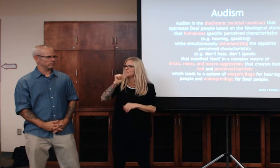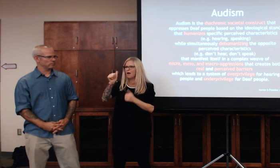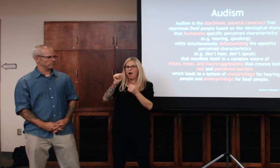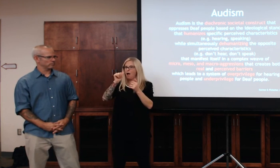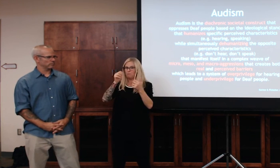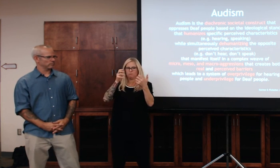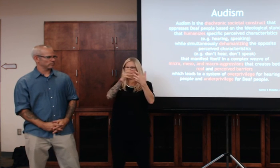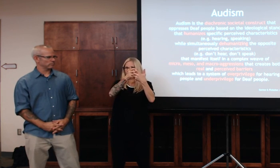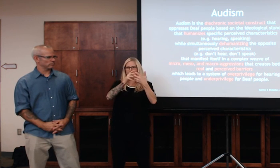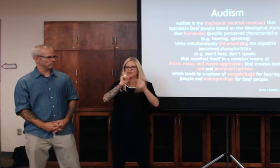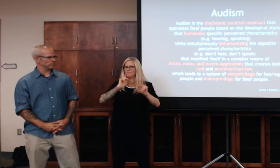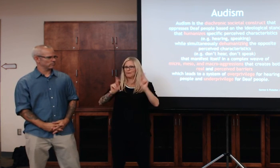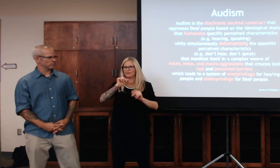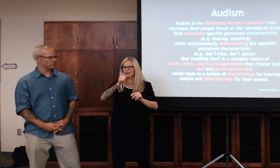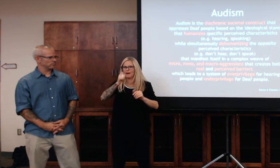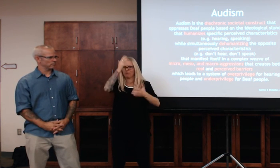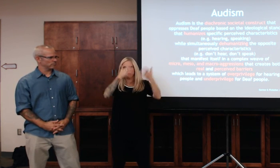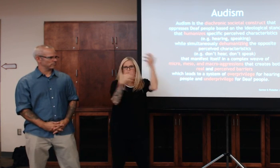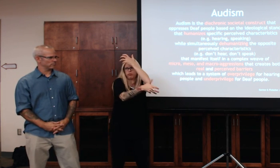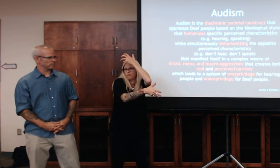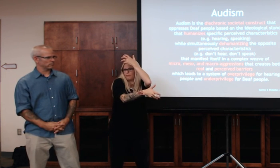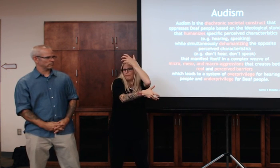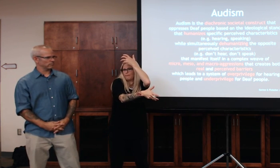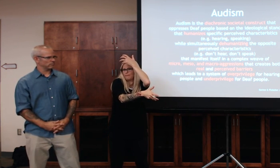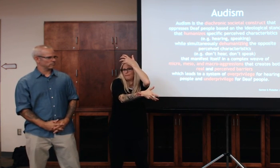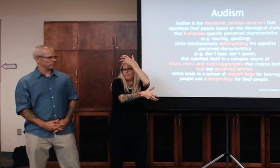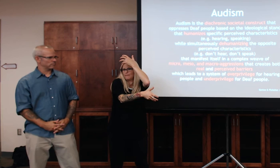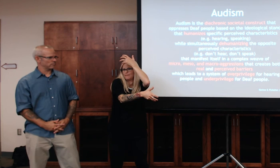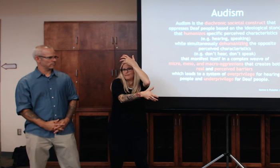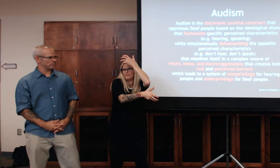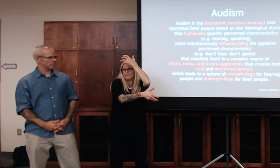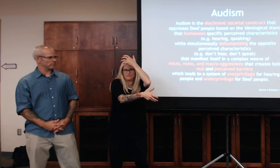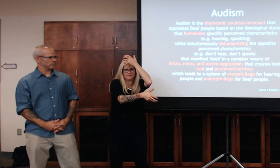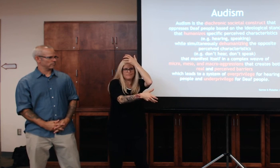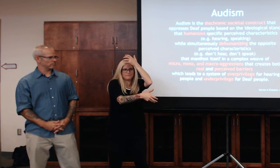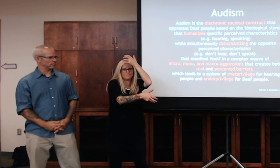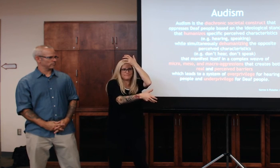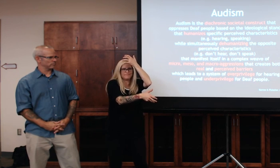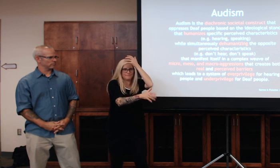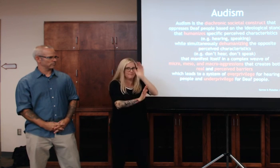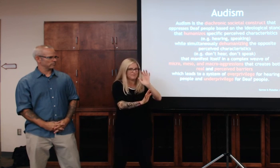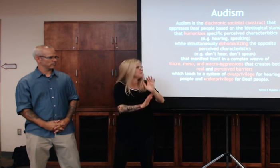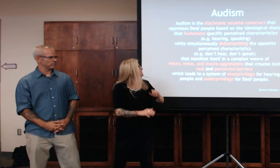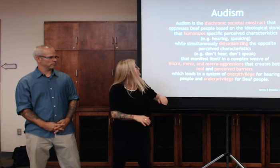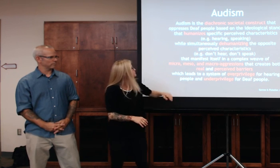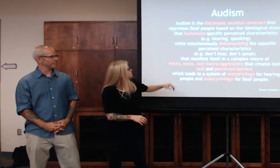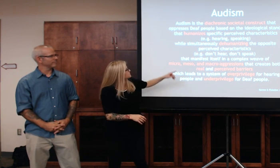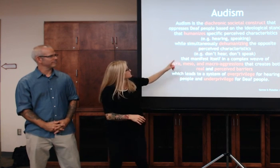not fact. There's that mismatch with what a deaf person truly is.